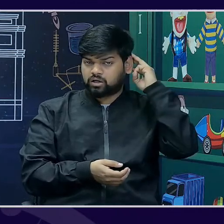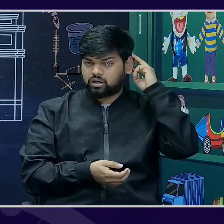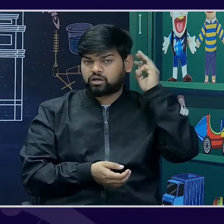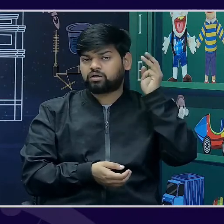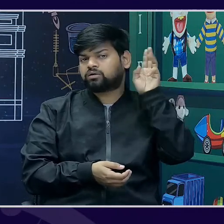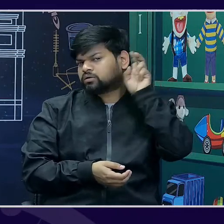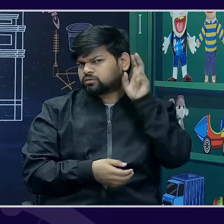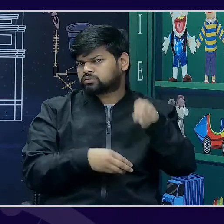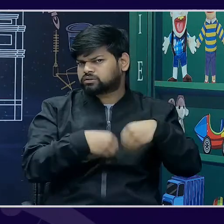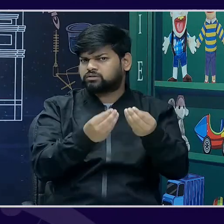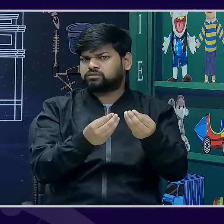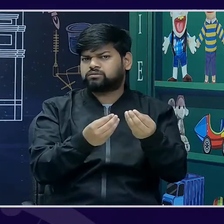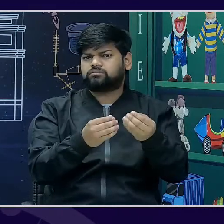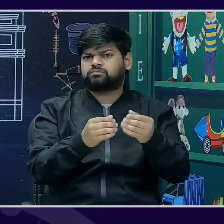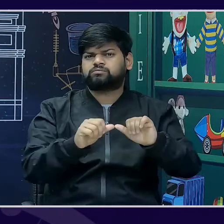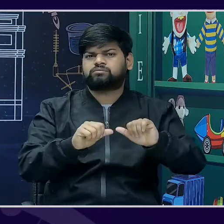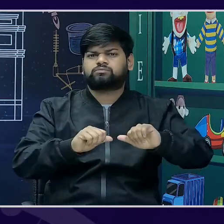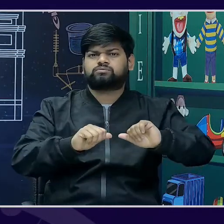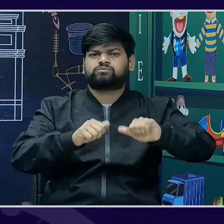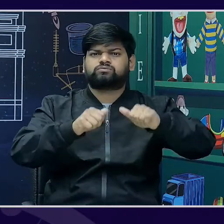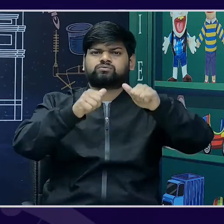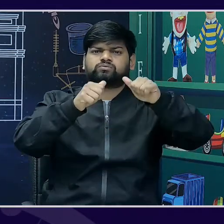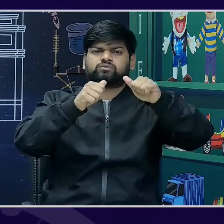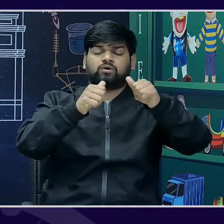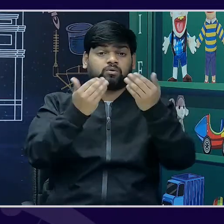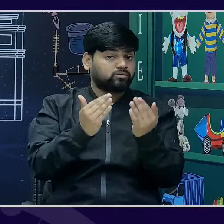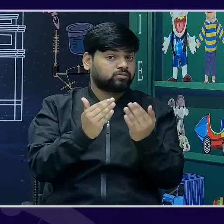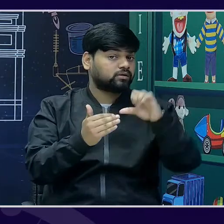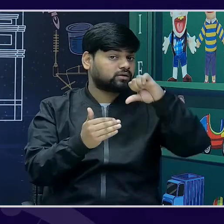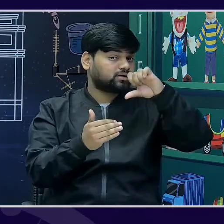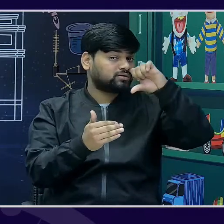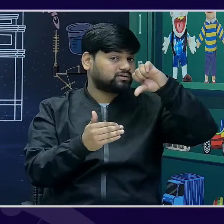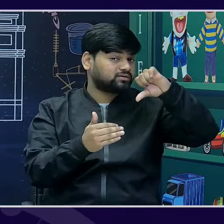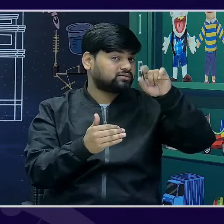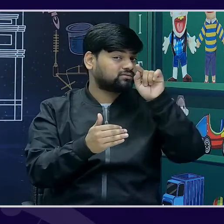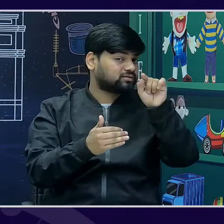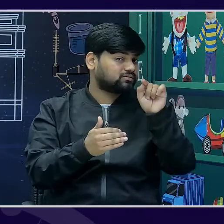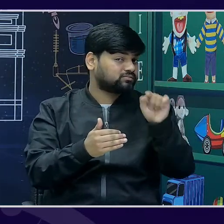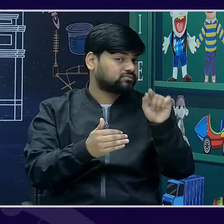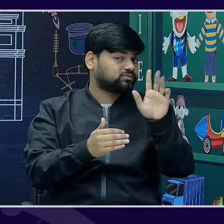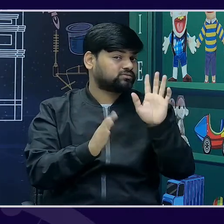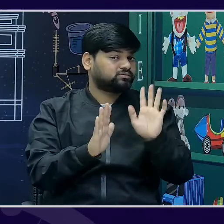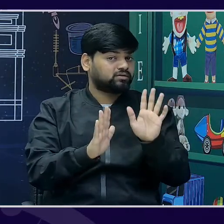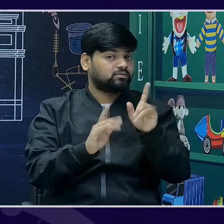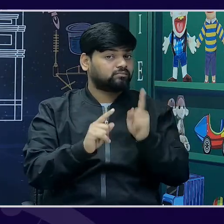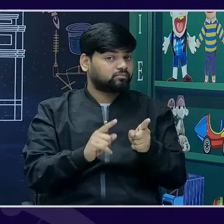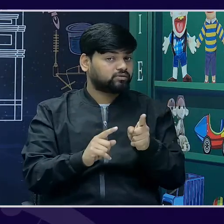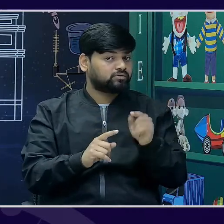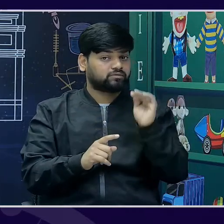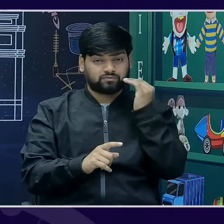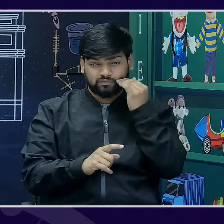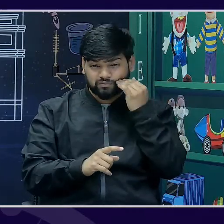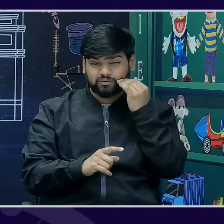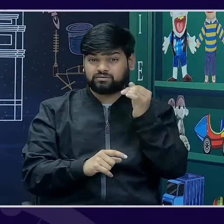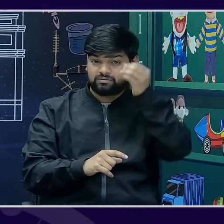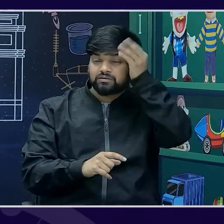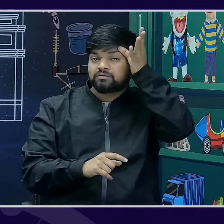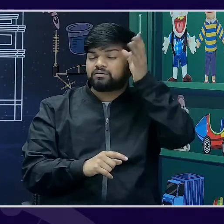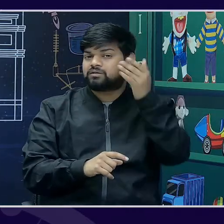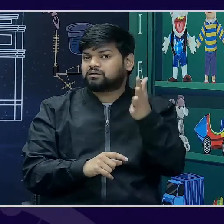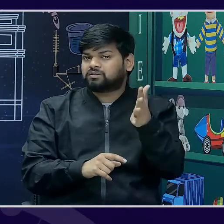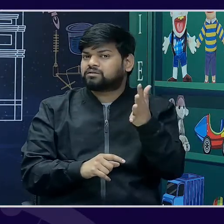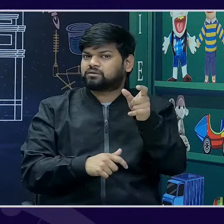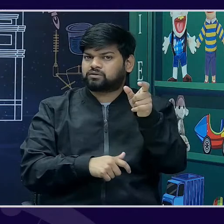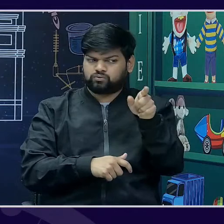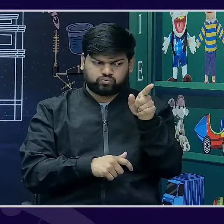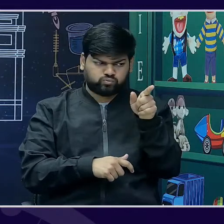study, the success is only 30%. Why is that? There are huge gap between actual success and